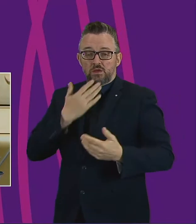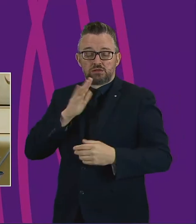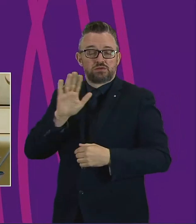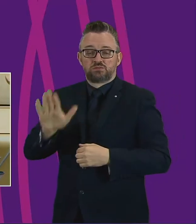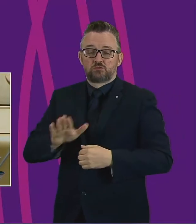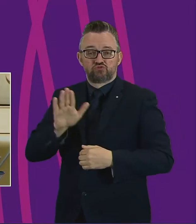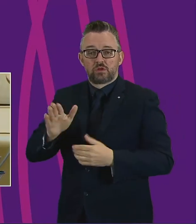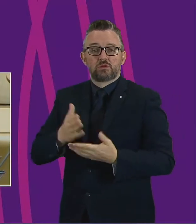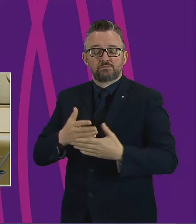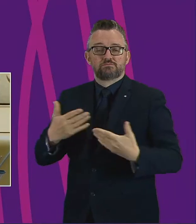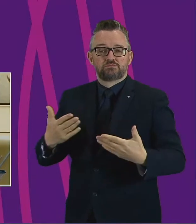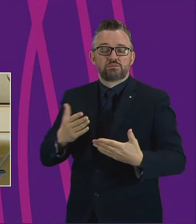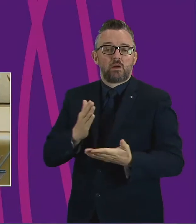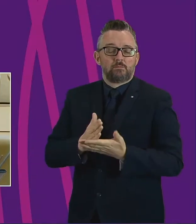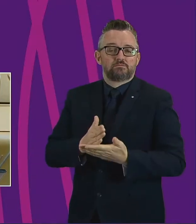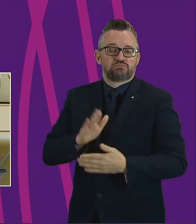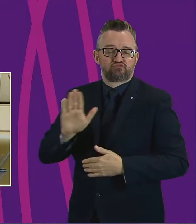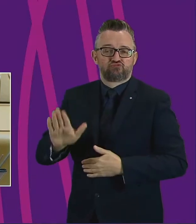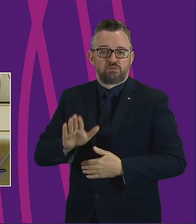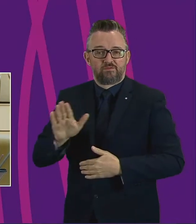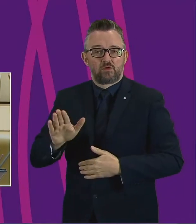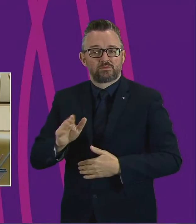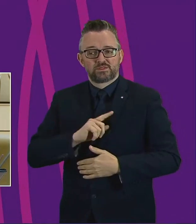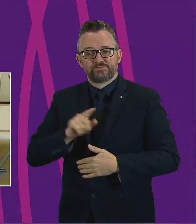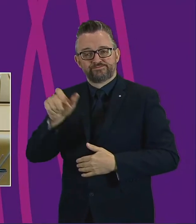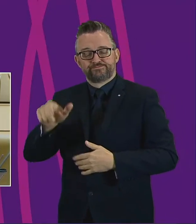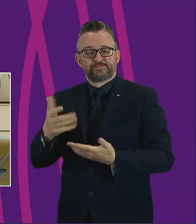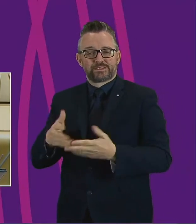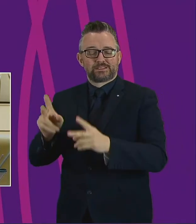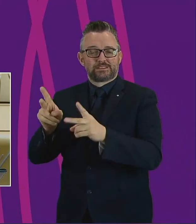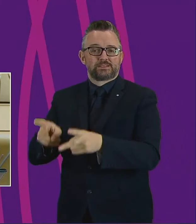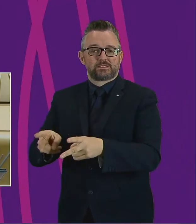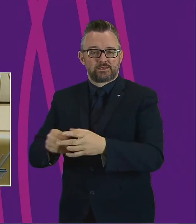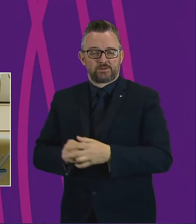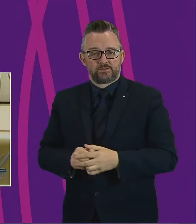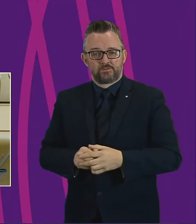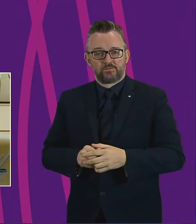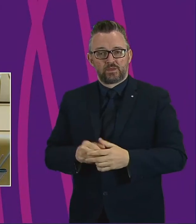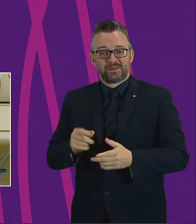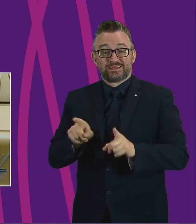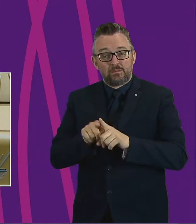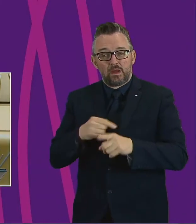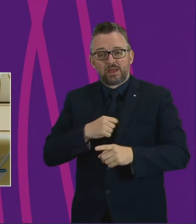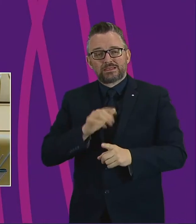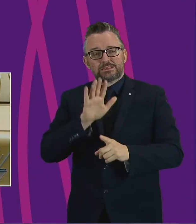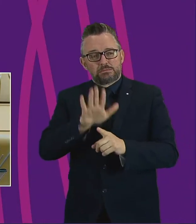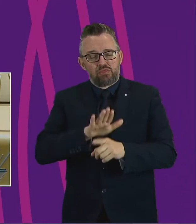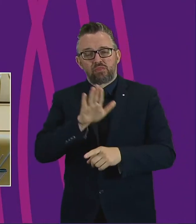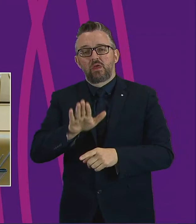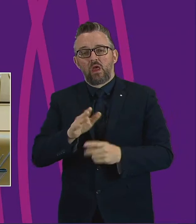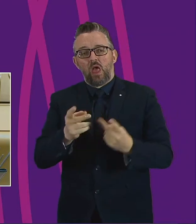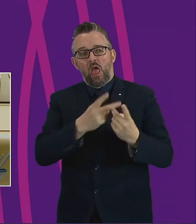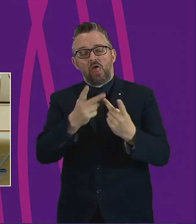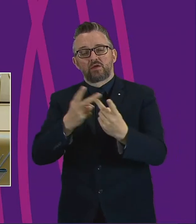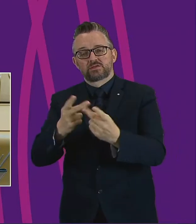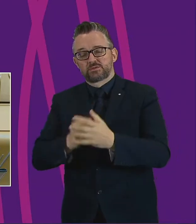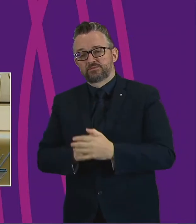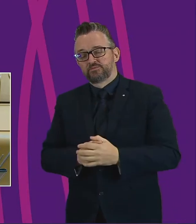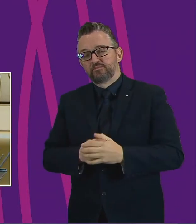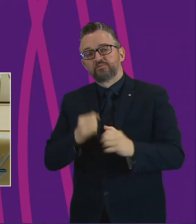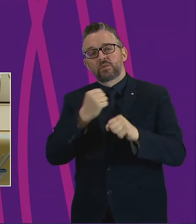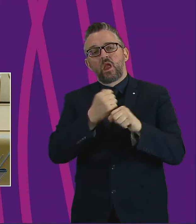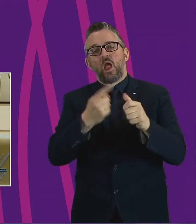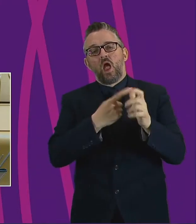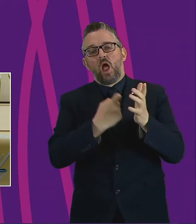for the loss of their loved one and my sympathy to those others who have concern. Gartnavel